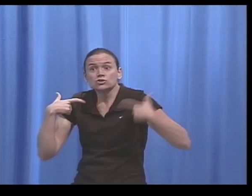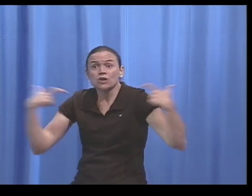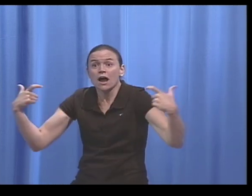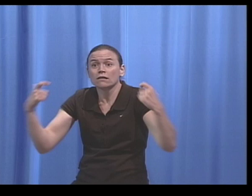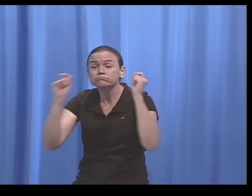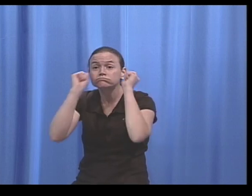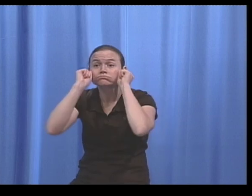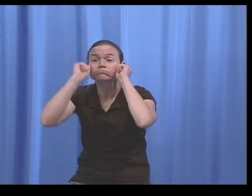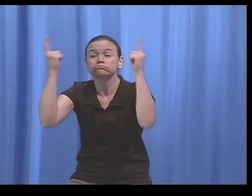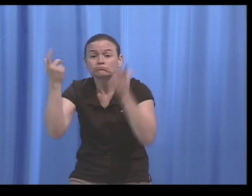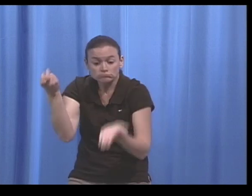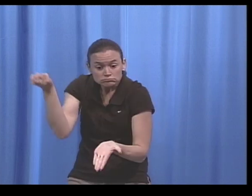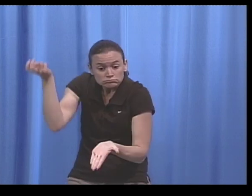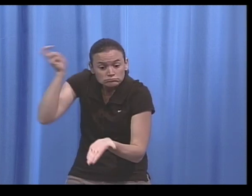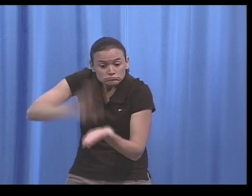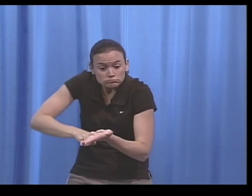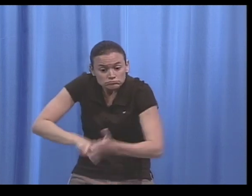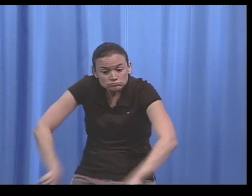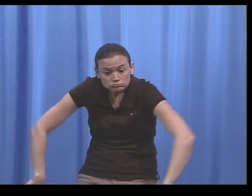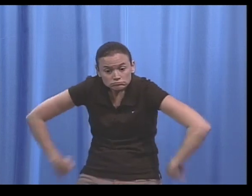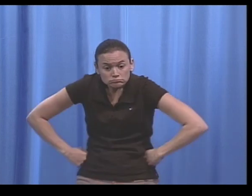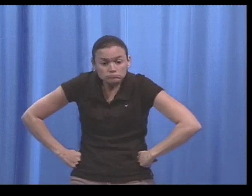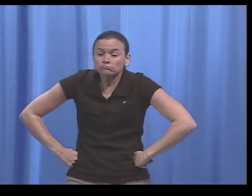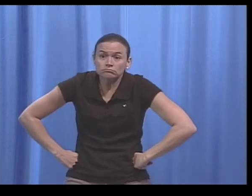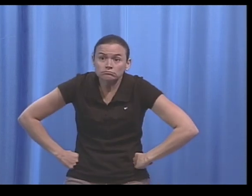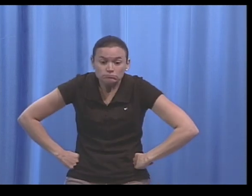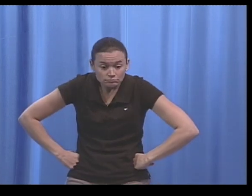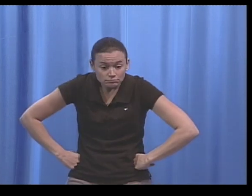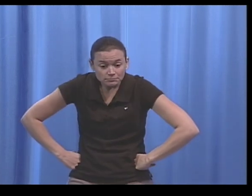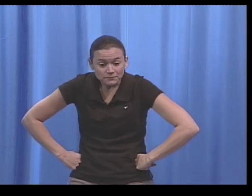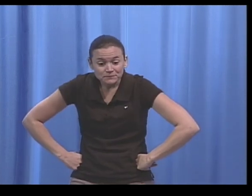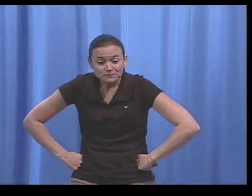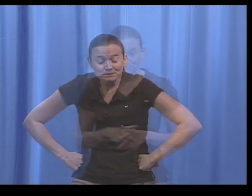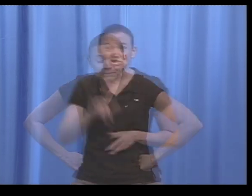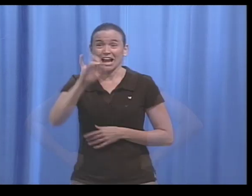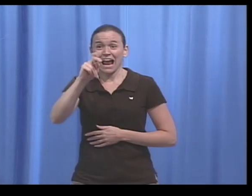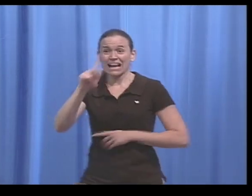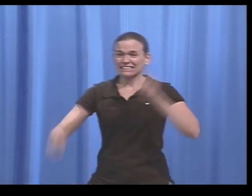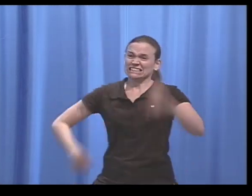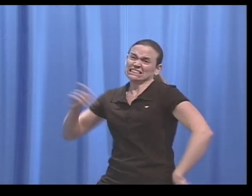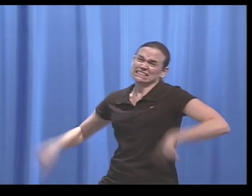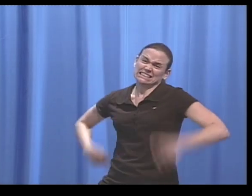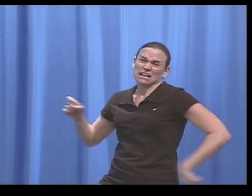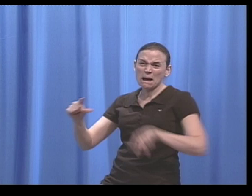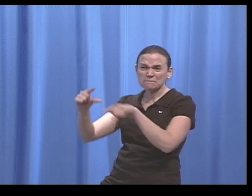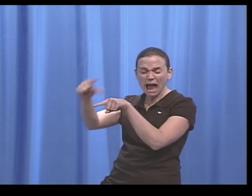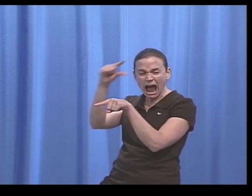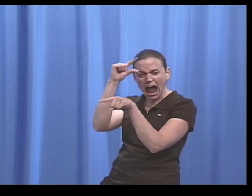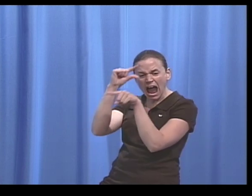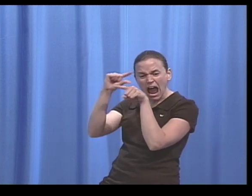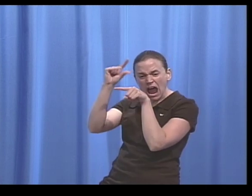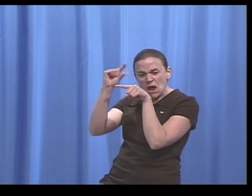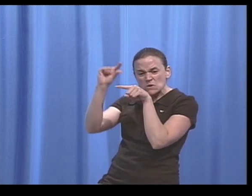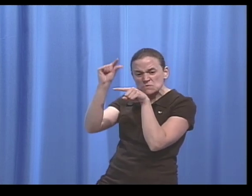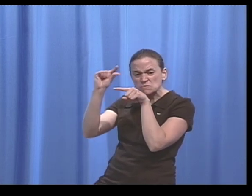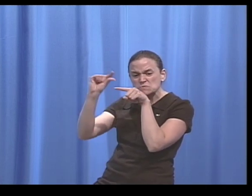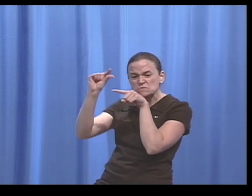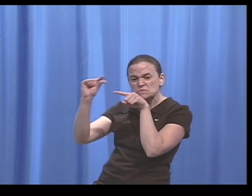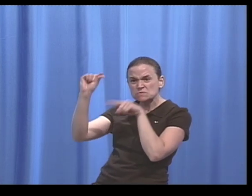But the harp cried out and woke the giant up. Jack ran as fast as he could